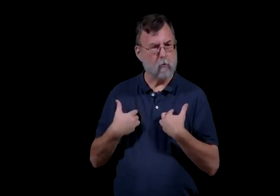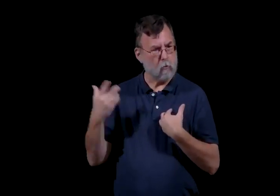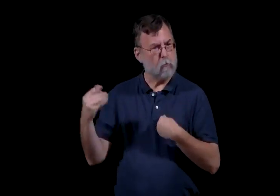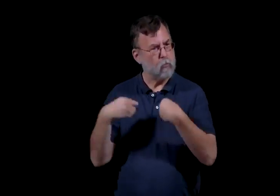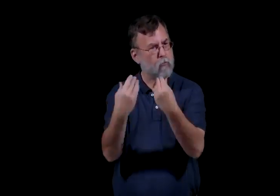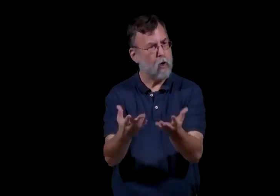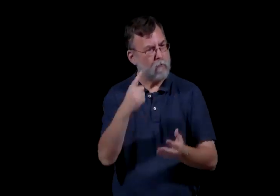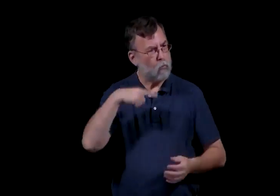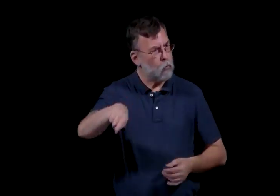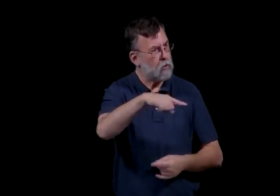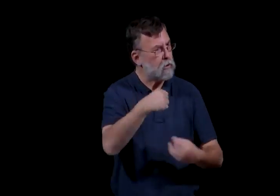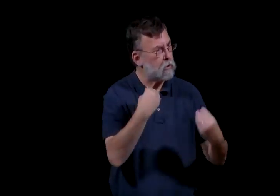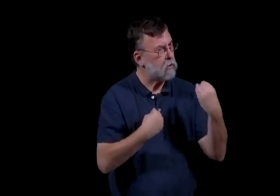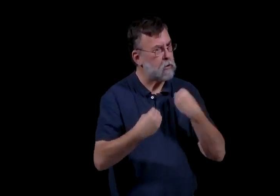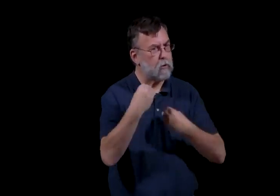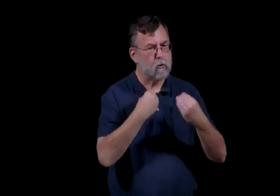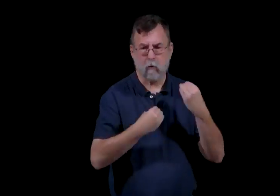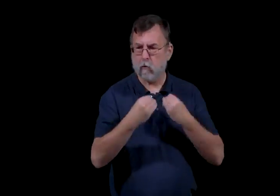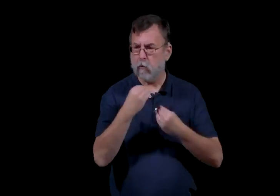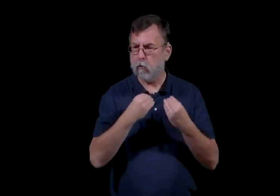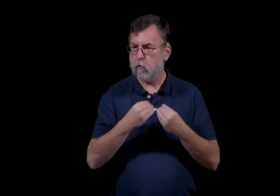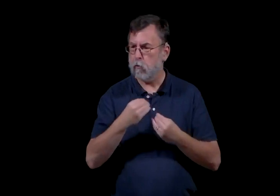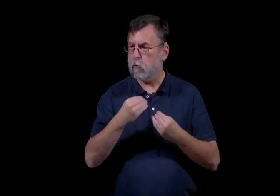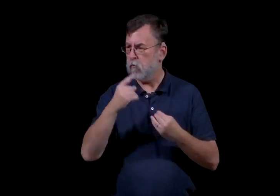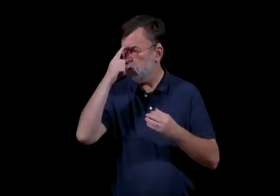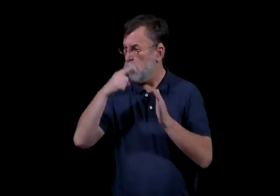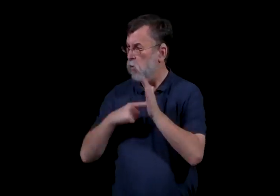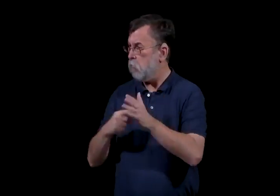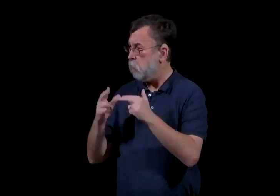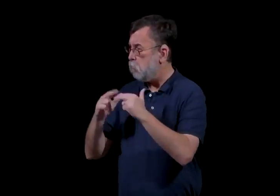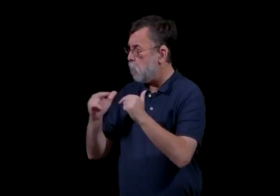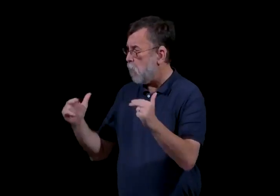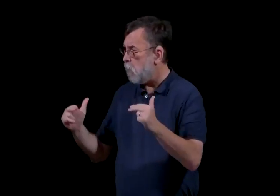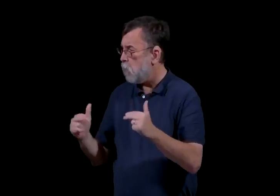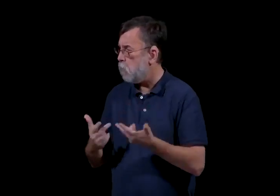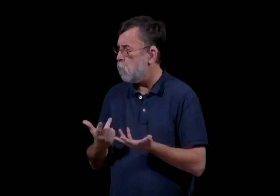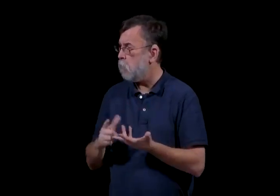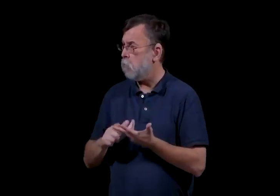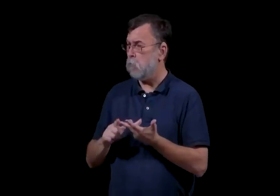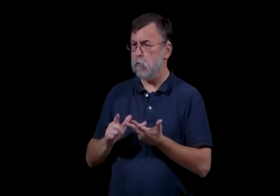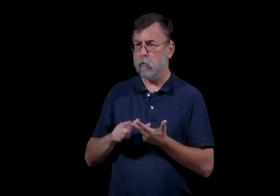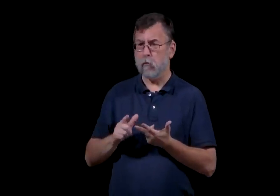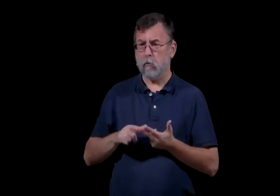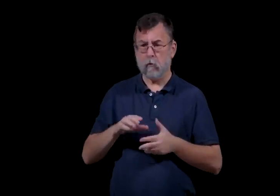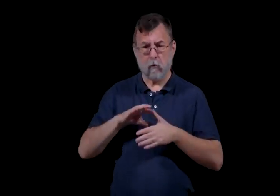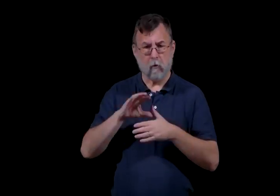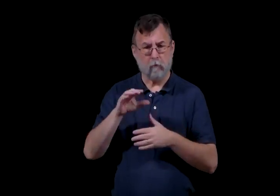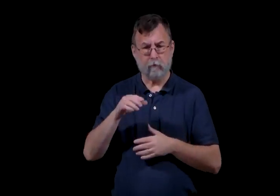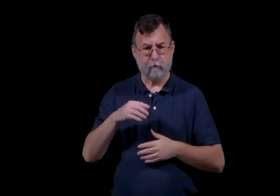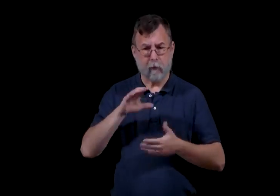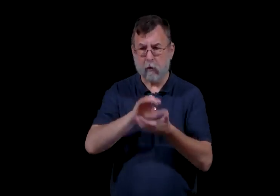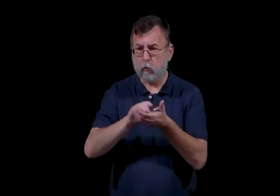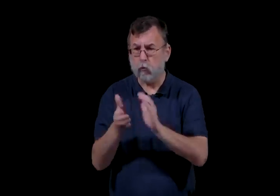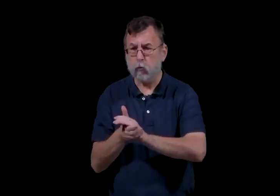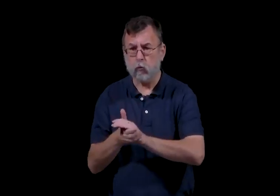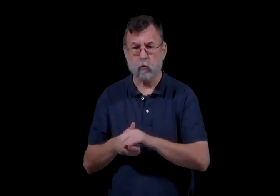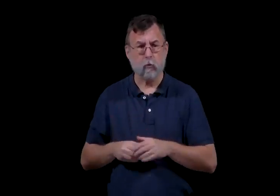Even animals, he provides for the animals, he provides for the trees, the plants, all living things he provides for.